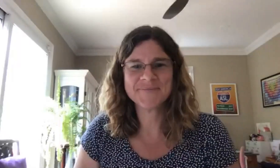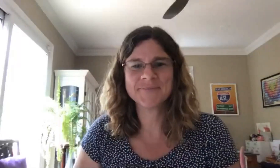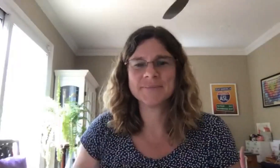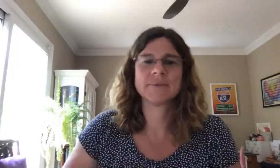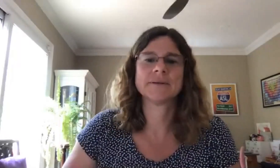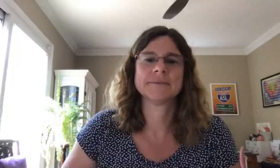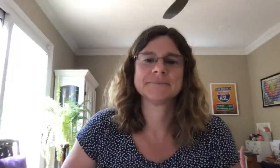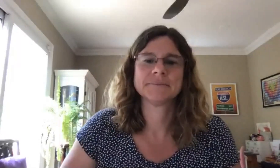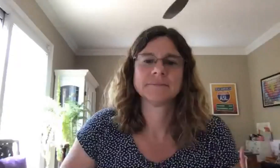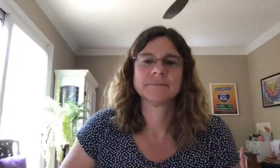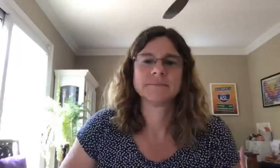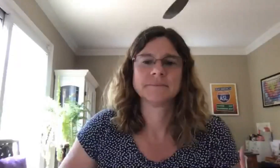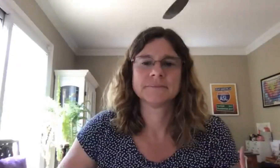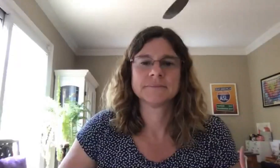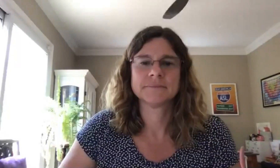Hi.